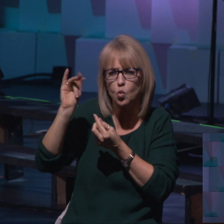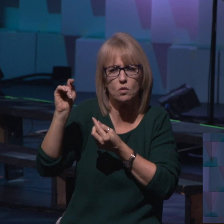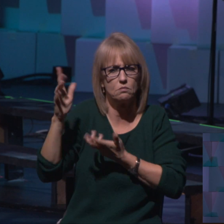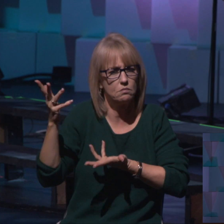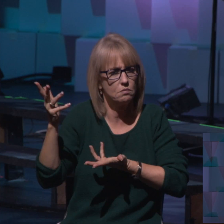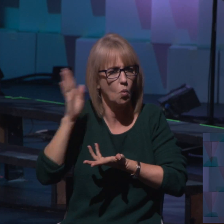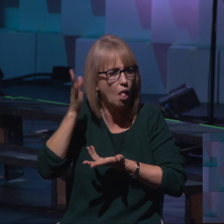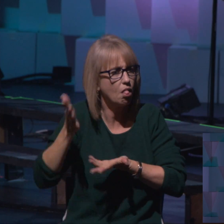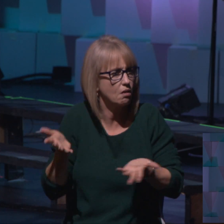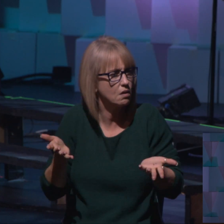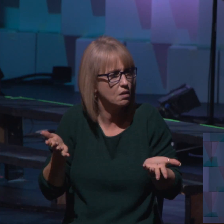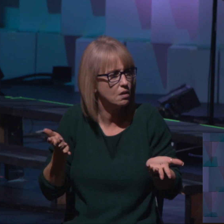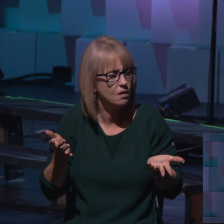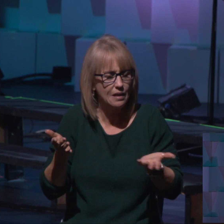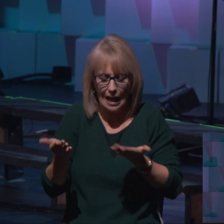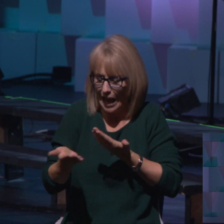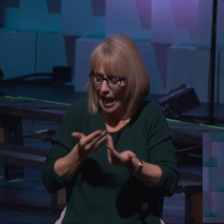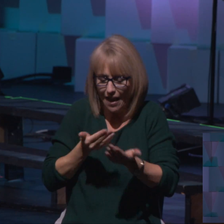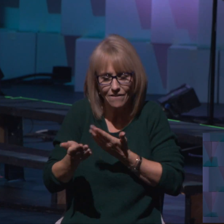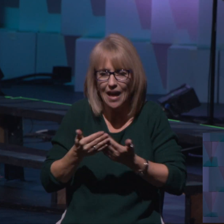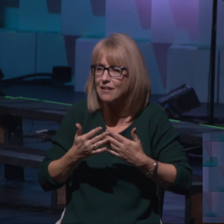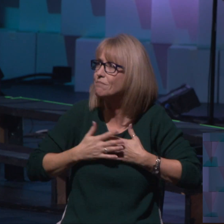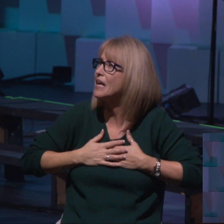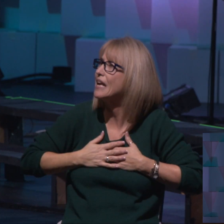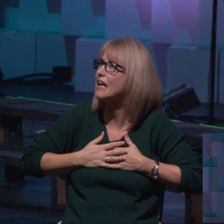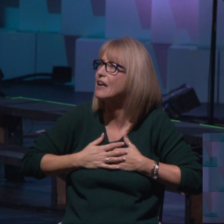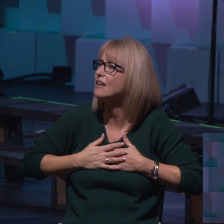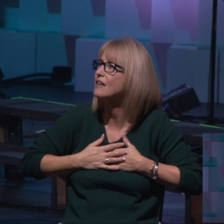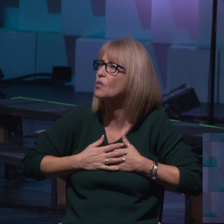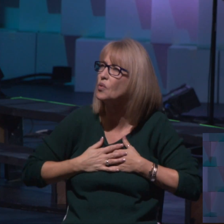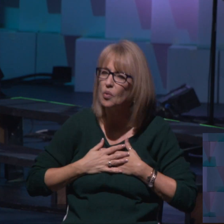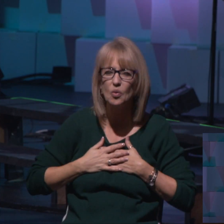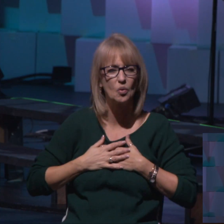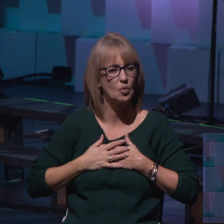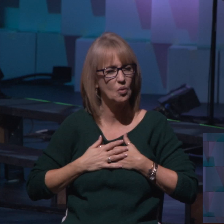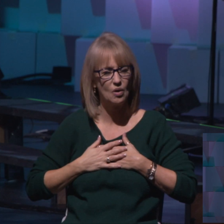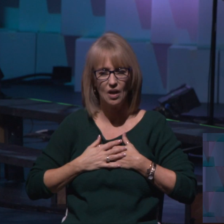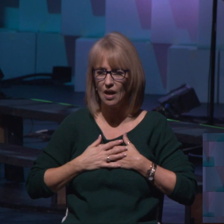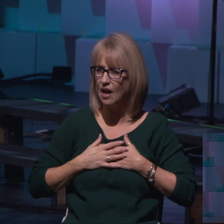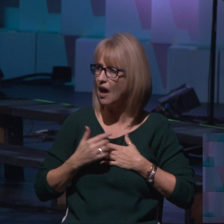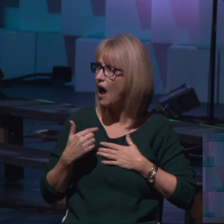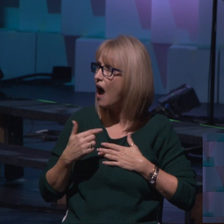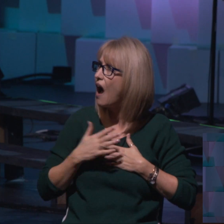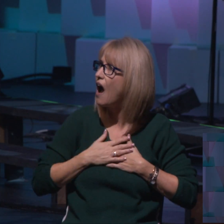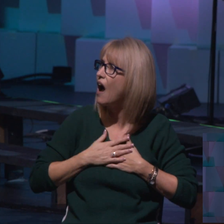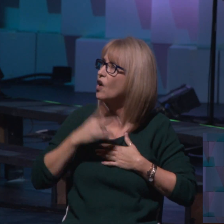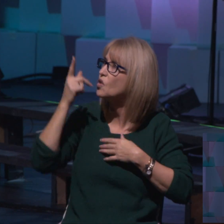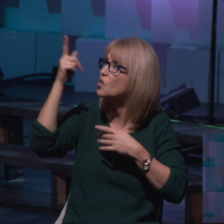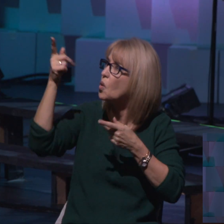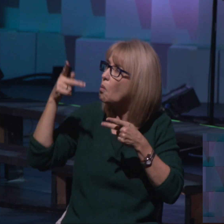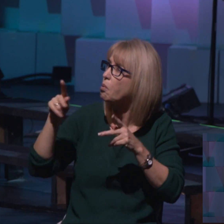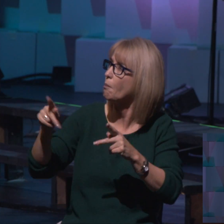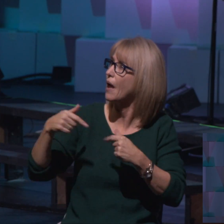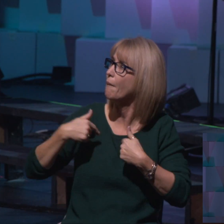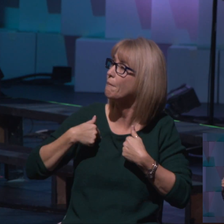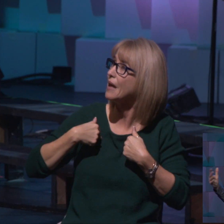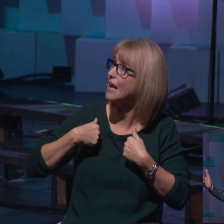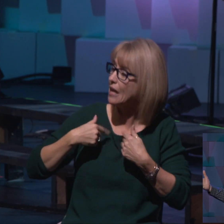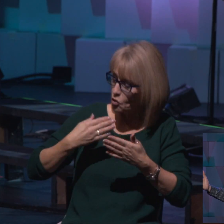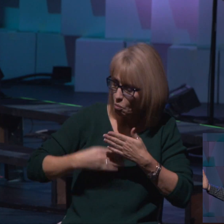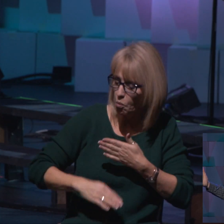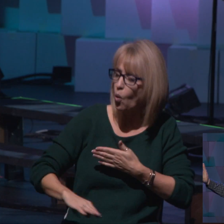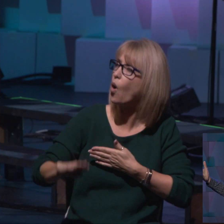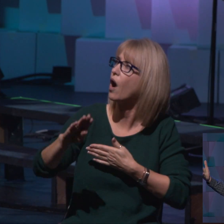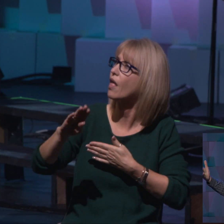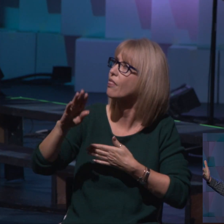she's saying, even in this state, she recognizes that she's going to be the one to bring the Messiah into the world, that people are going to